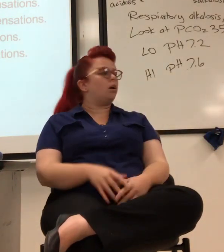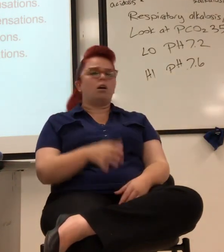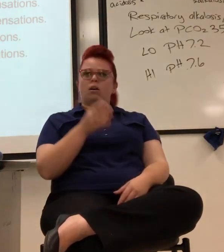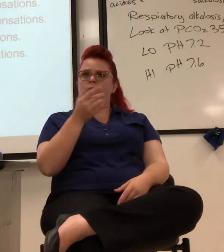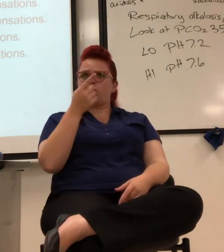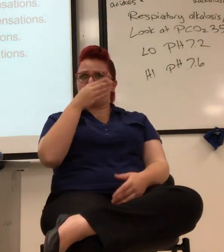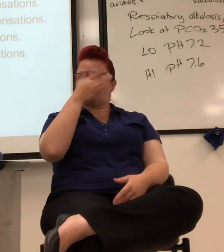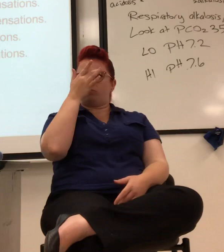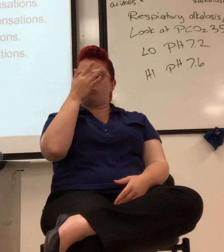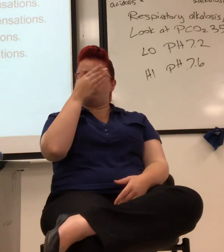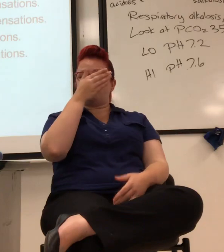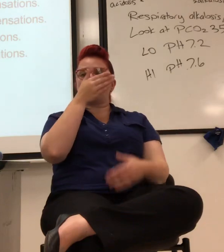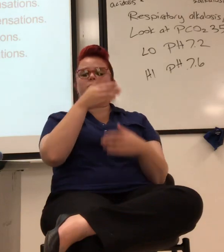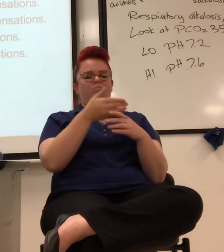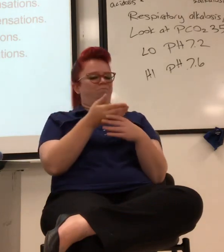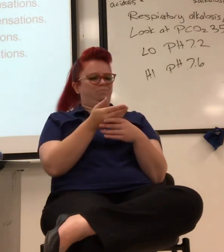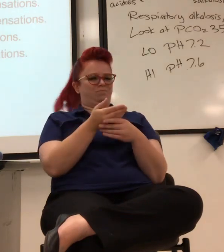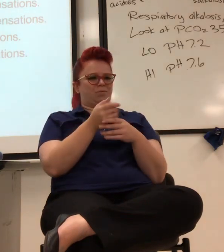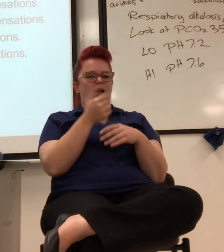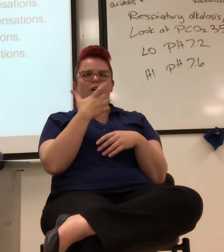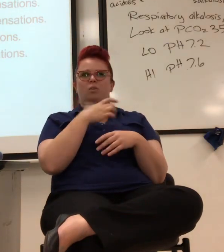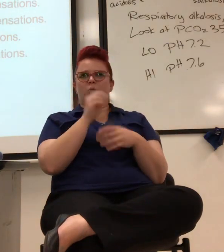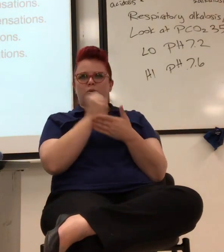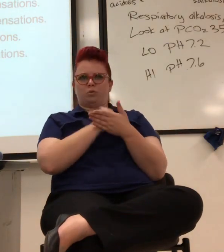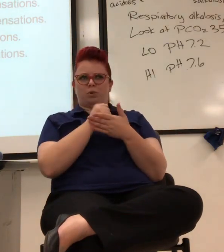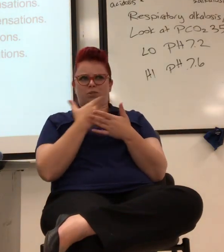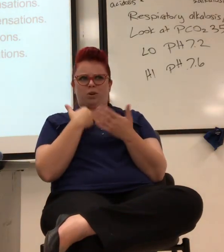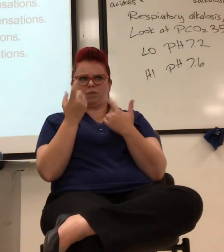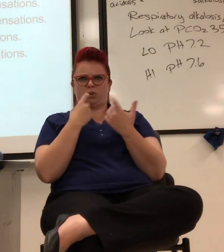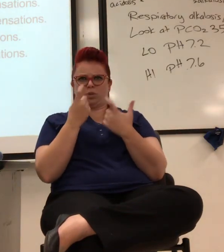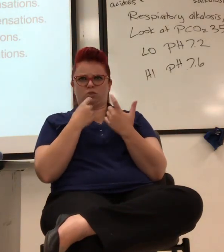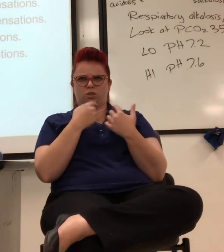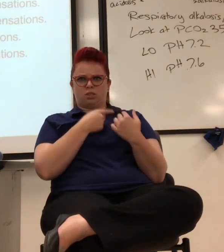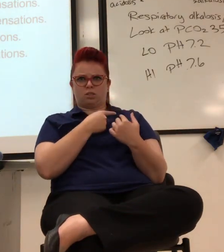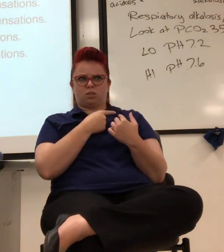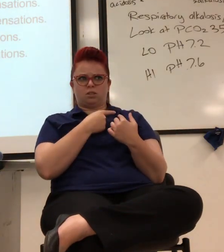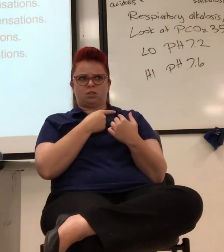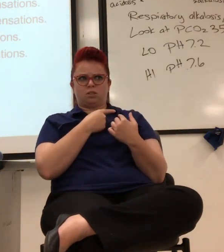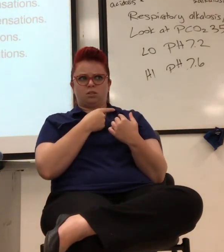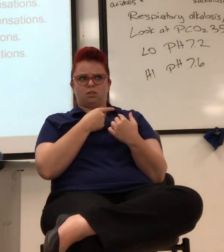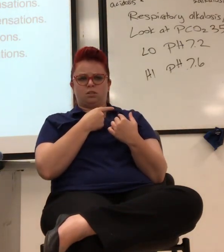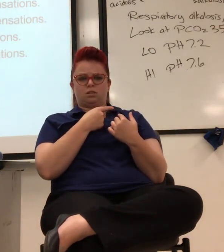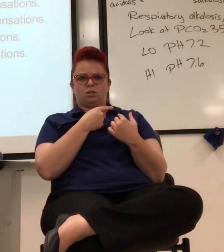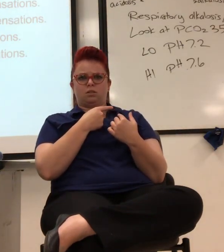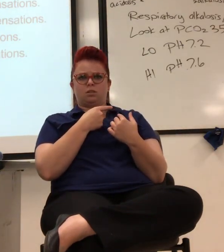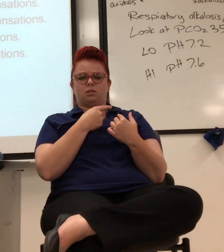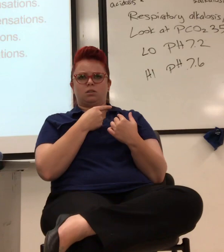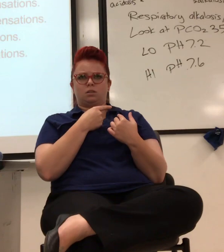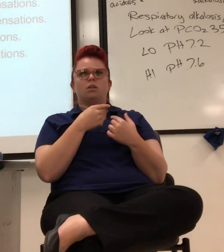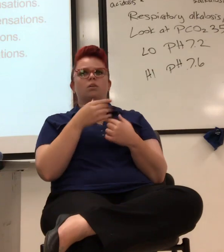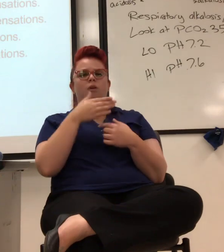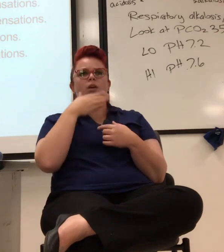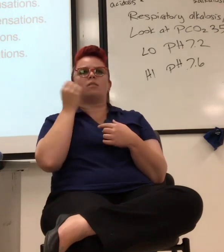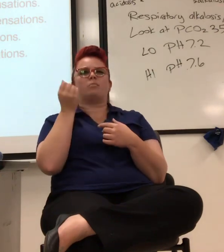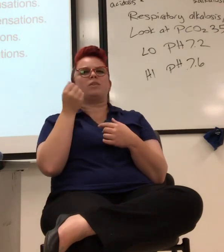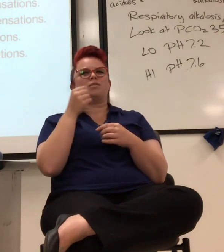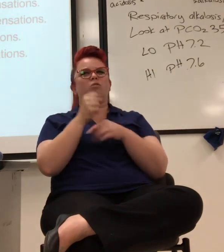And if you can determine the cause, is the other system compensating? Like, for example, if your kidneys are pooping